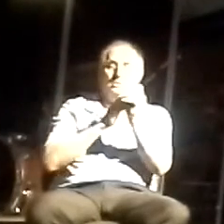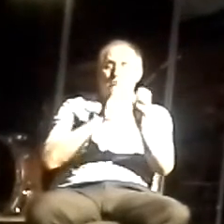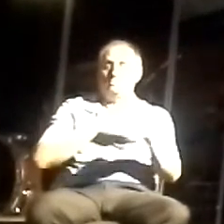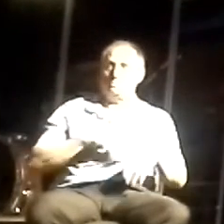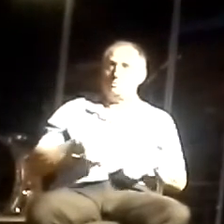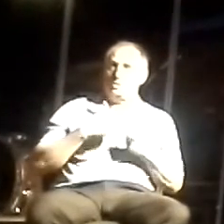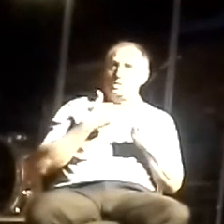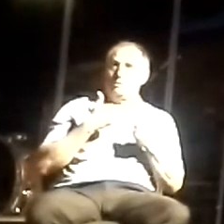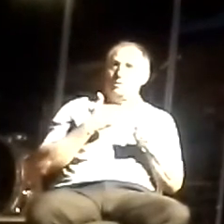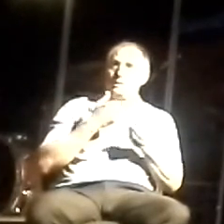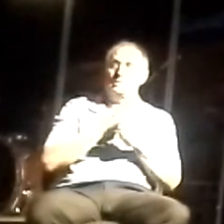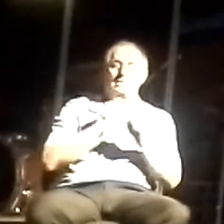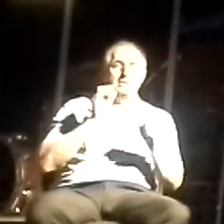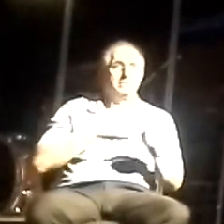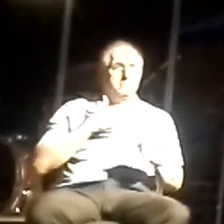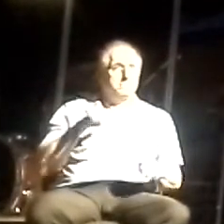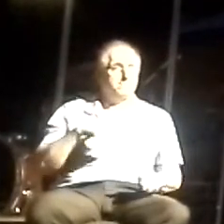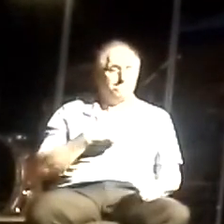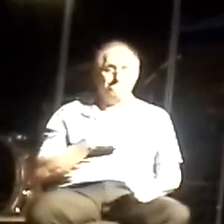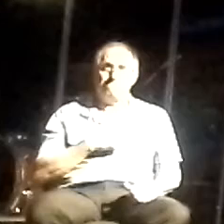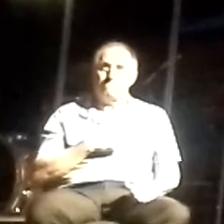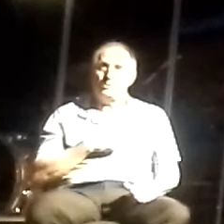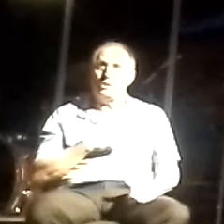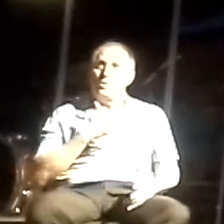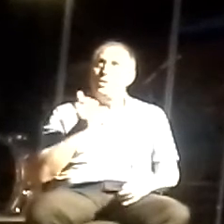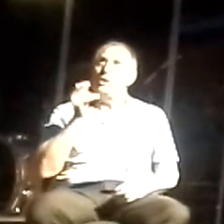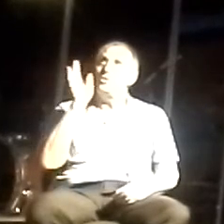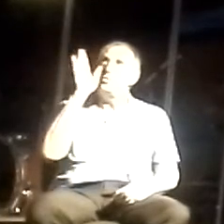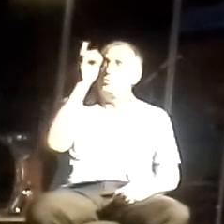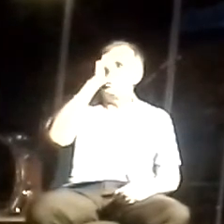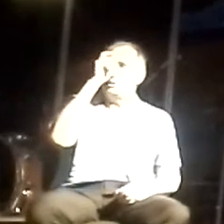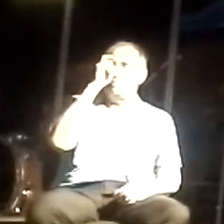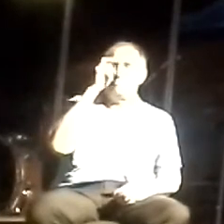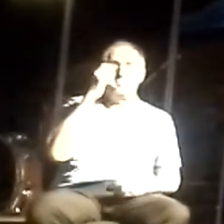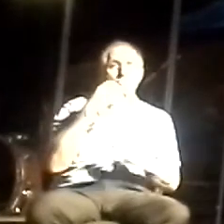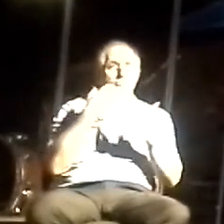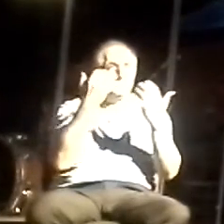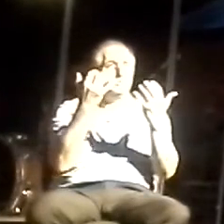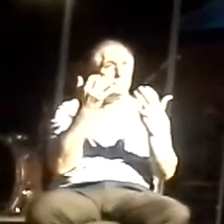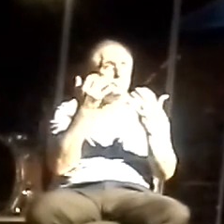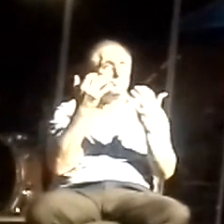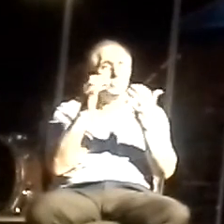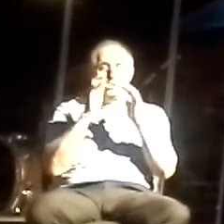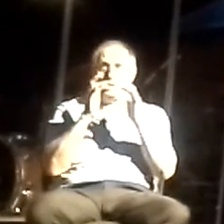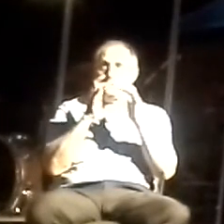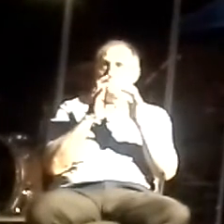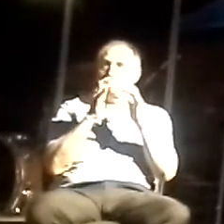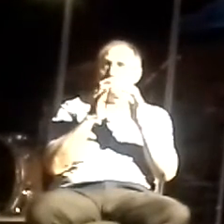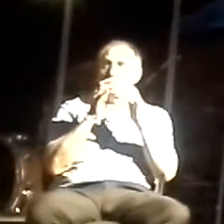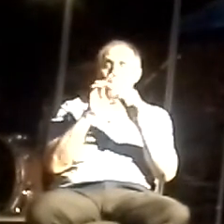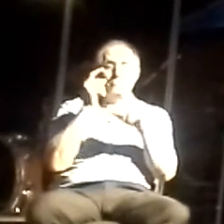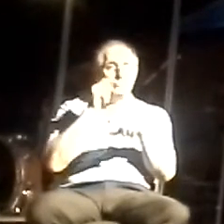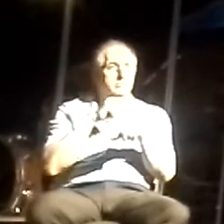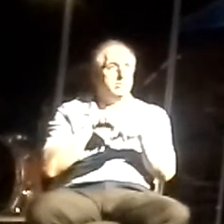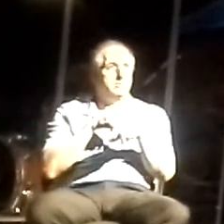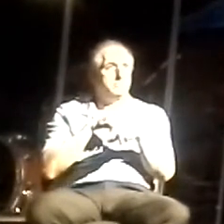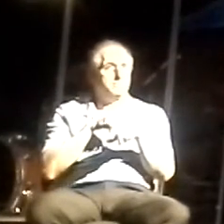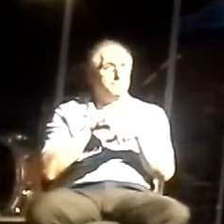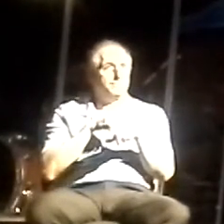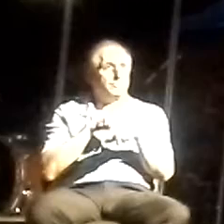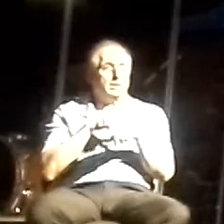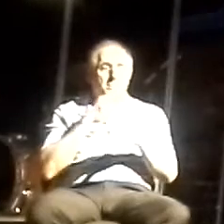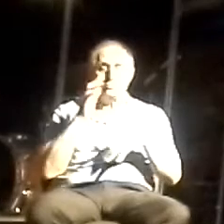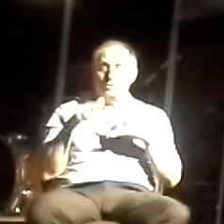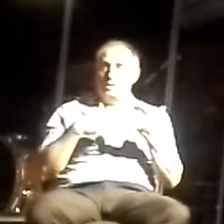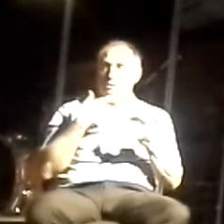life. Save my soul. I want your wisdom. So for some of you today, listening online, sitting here in the room, it'll be the first time you made this decision. I'm